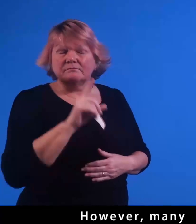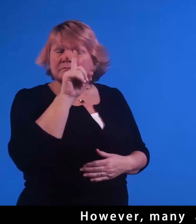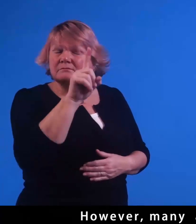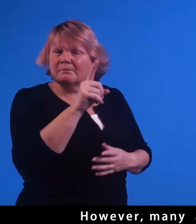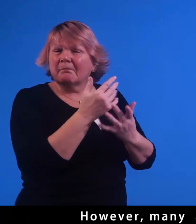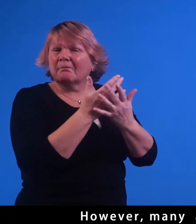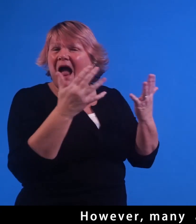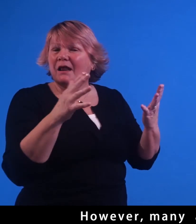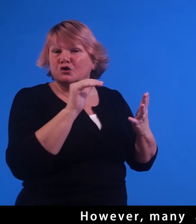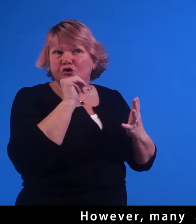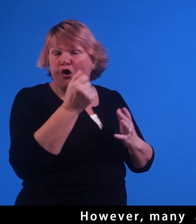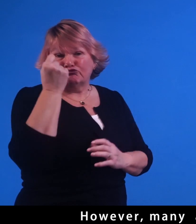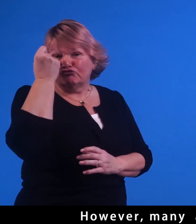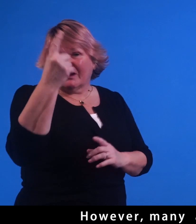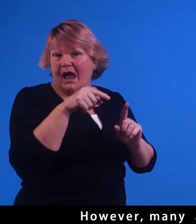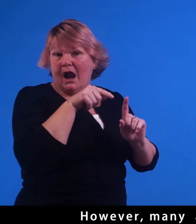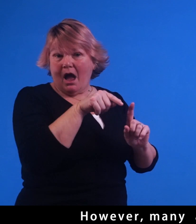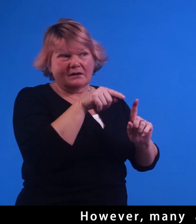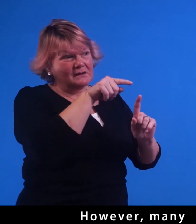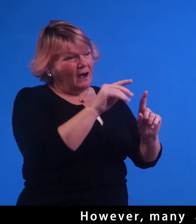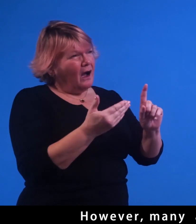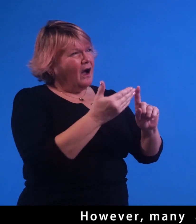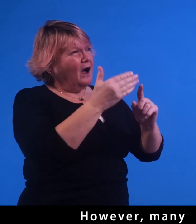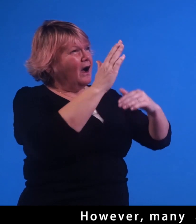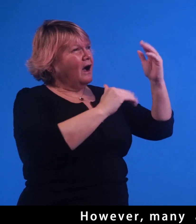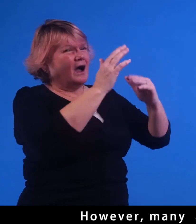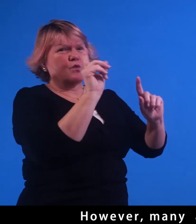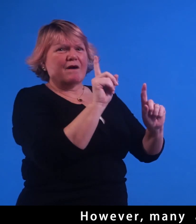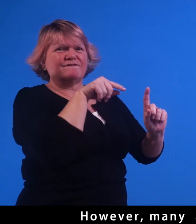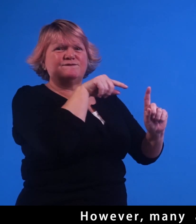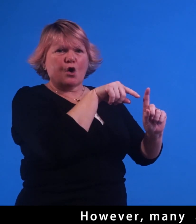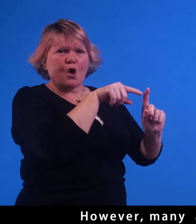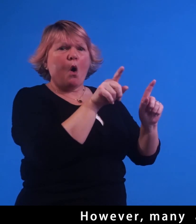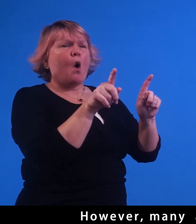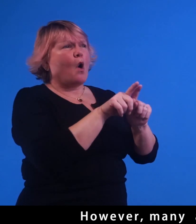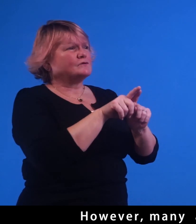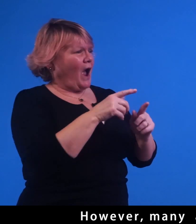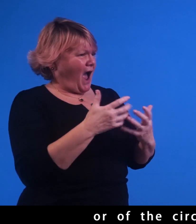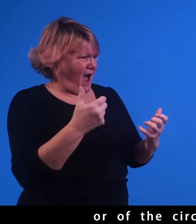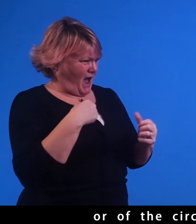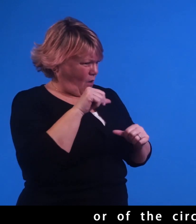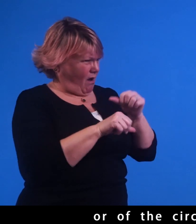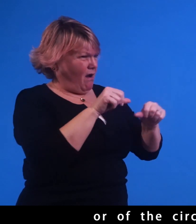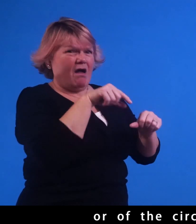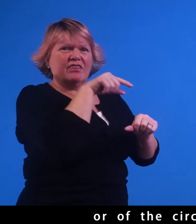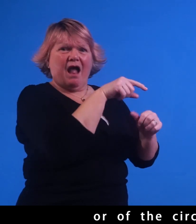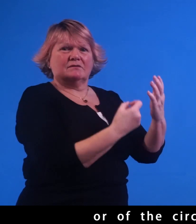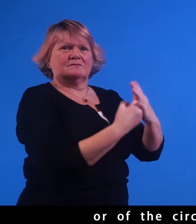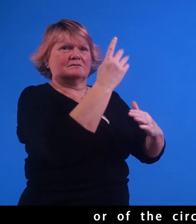However, many are still unaware of the intentions behind the monument, or of the circumstances